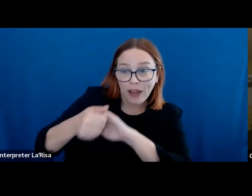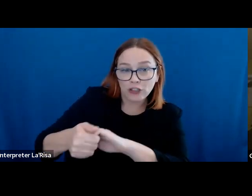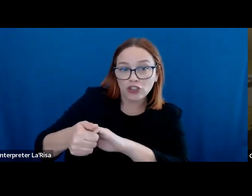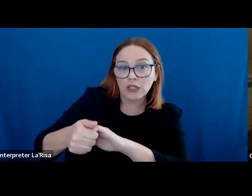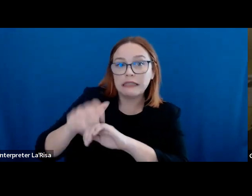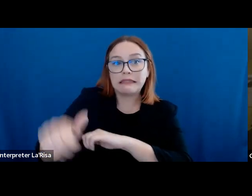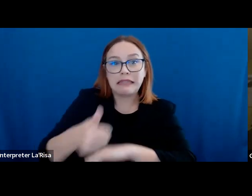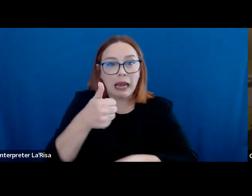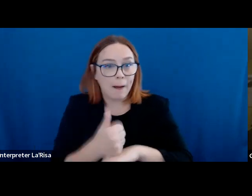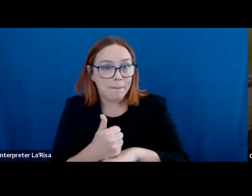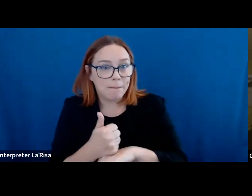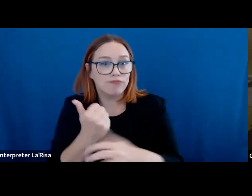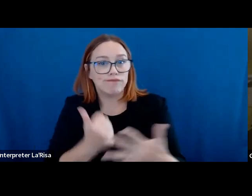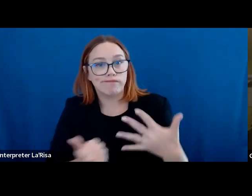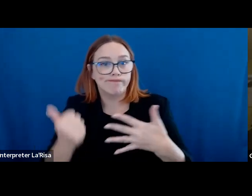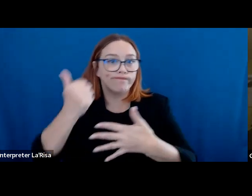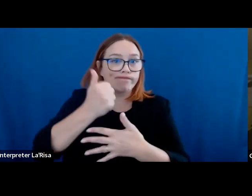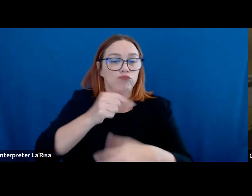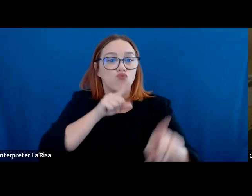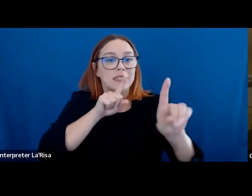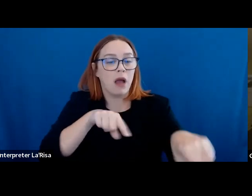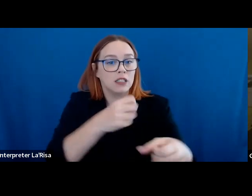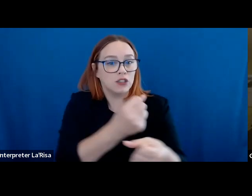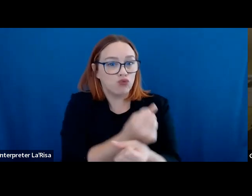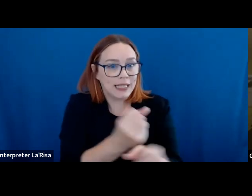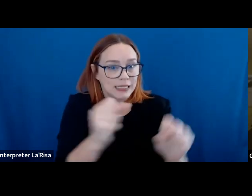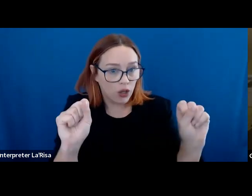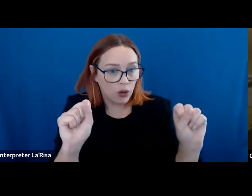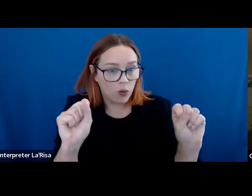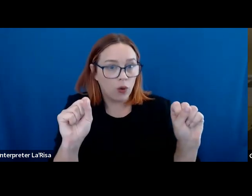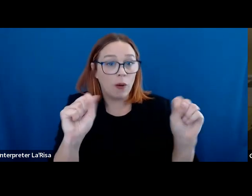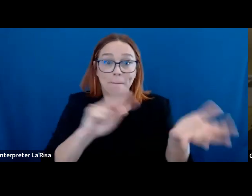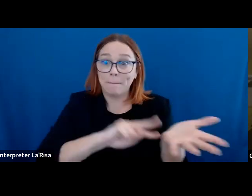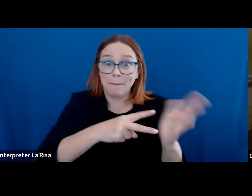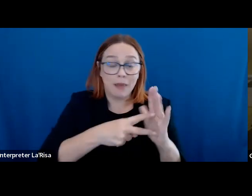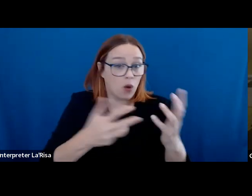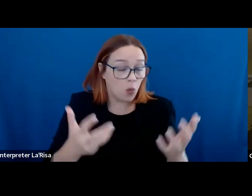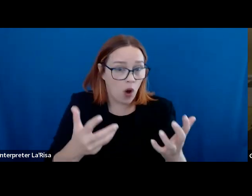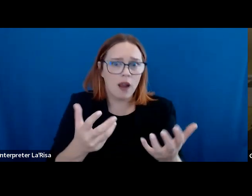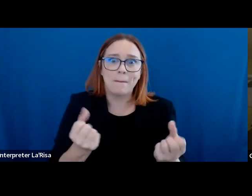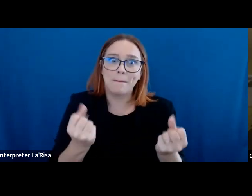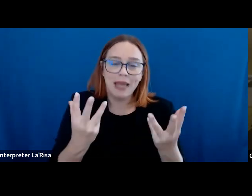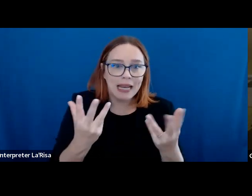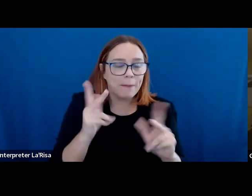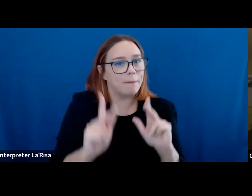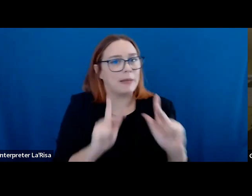are without mobility aids were evacuated with the collaboration. And that is